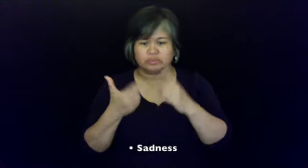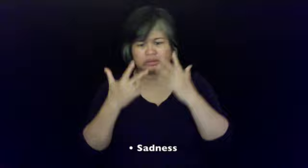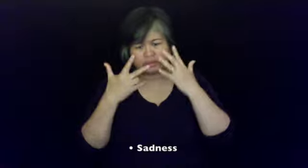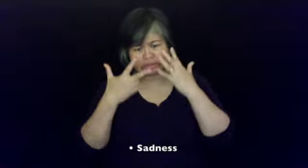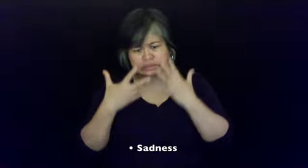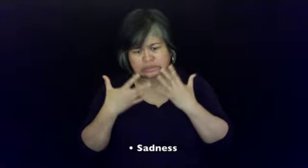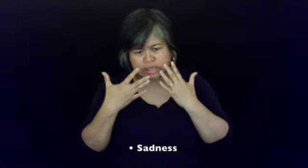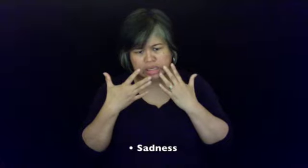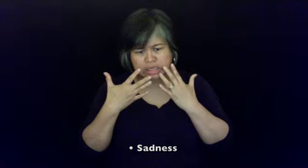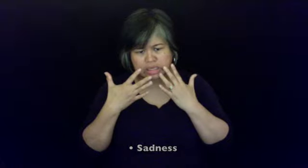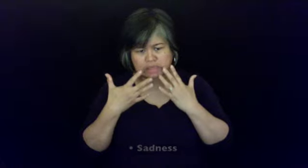sadness,